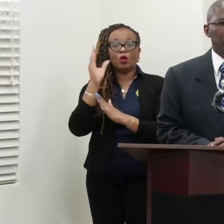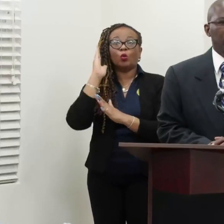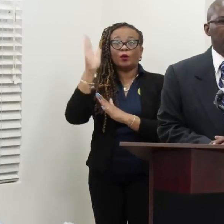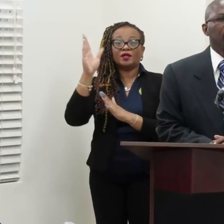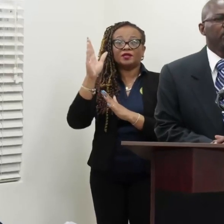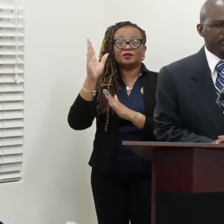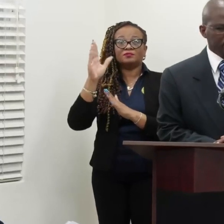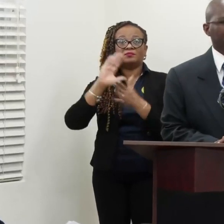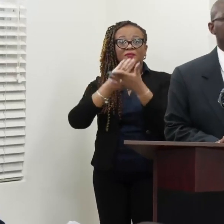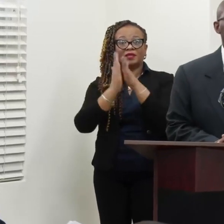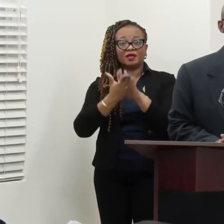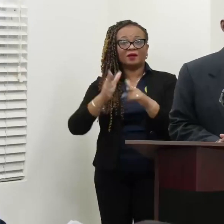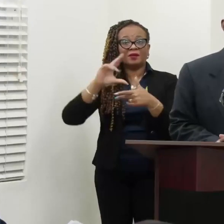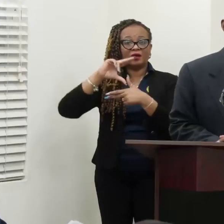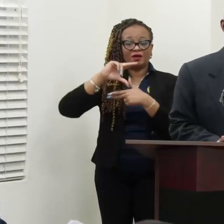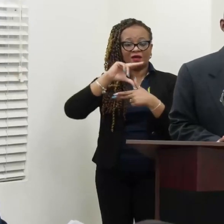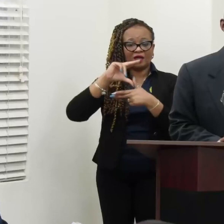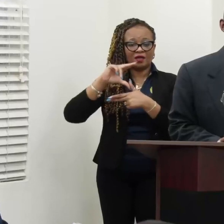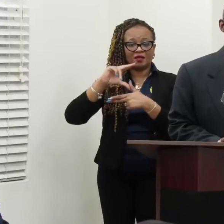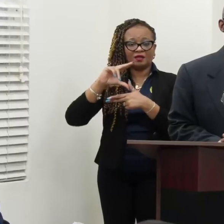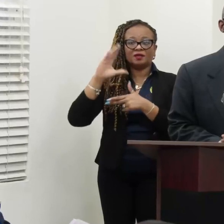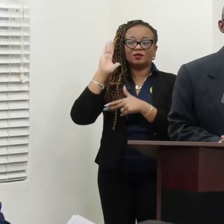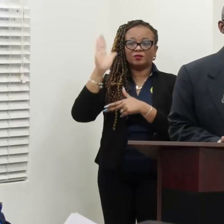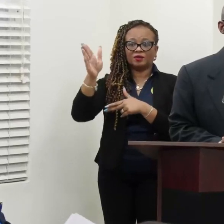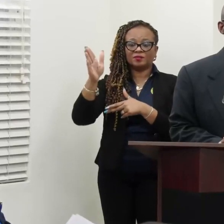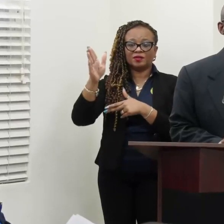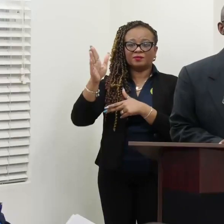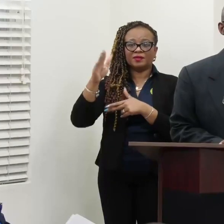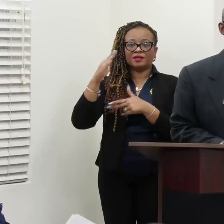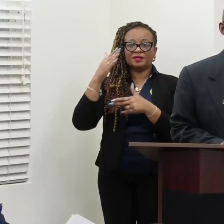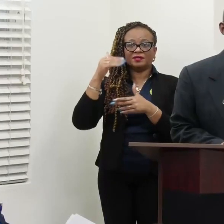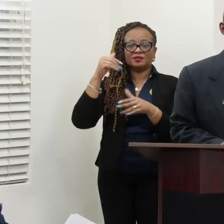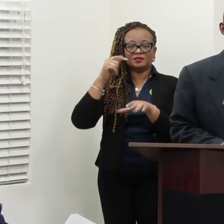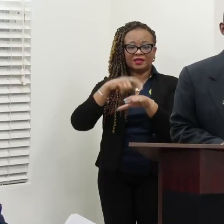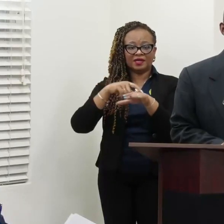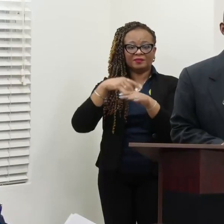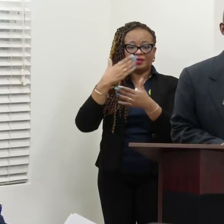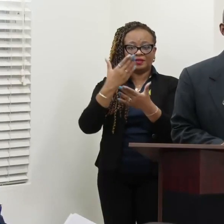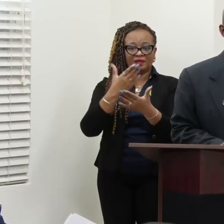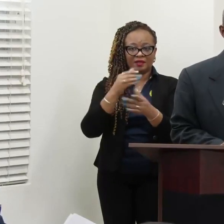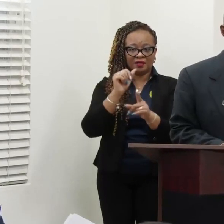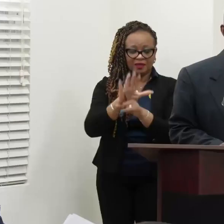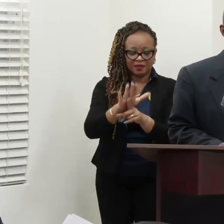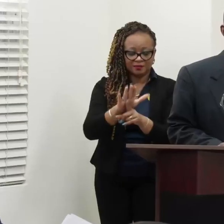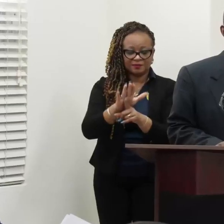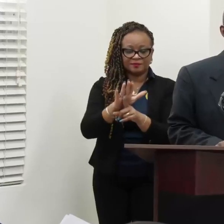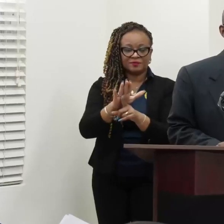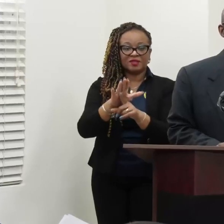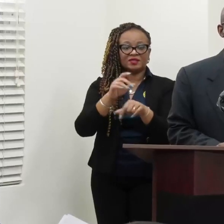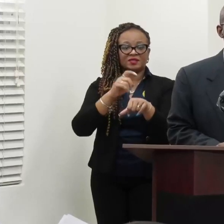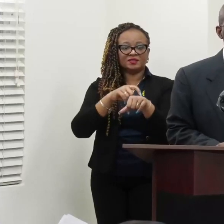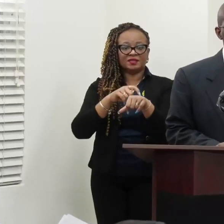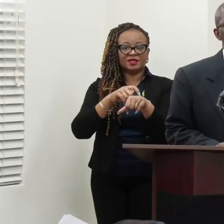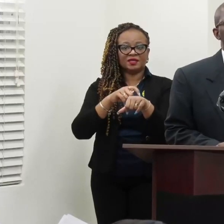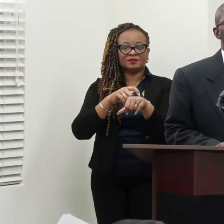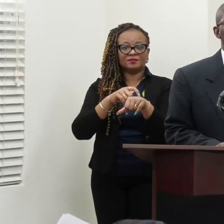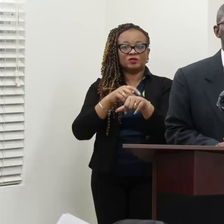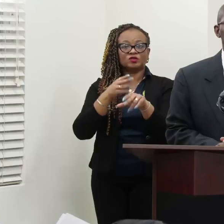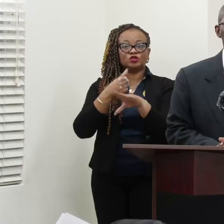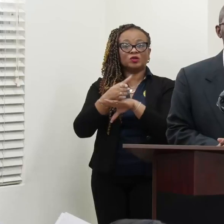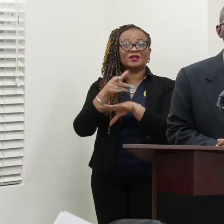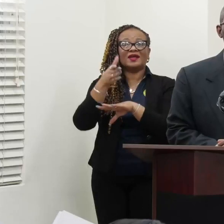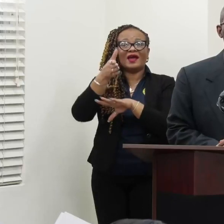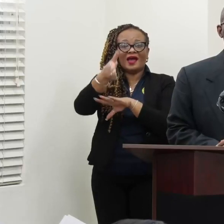hurricane? It is likely that it will be a hurricane by the time it makes landfall. If not at time of landfall, shortly